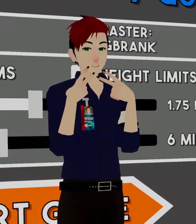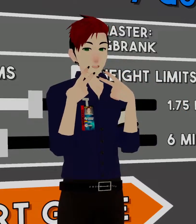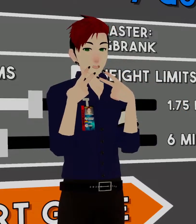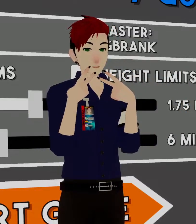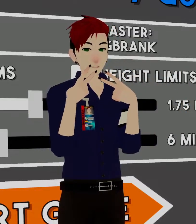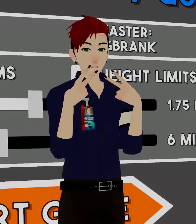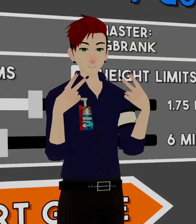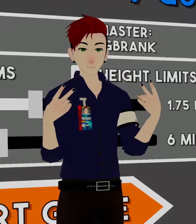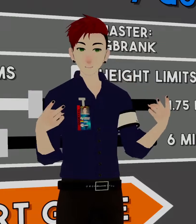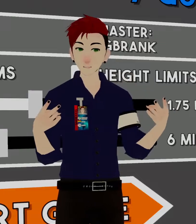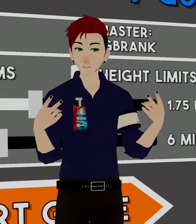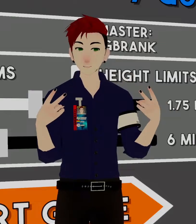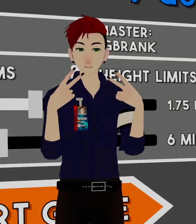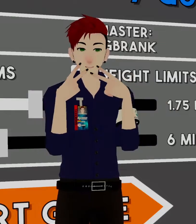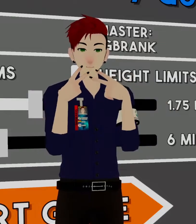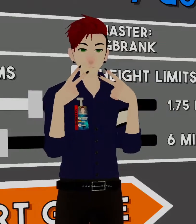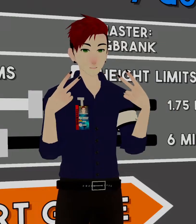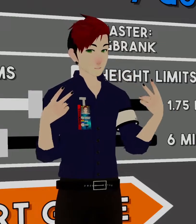on either side of your chin and just come down. Innocent.